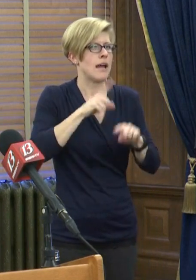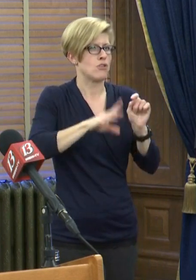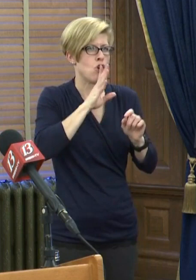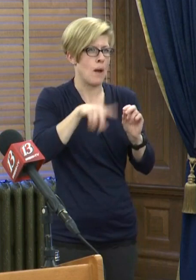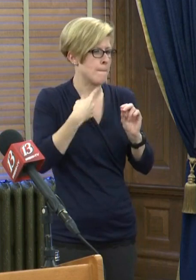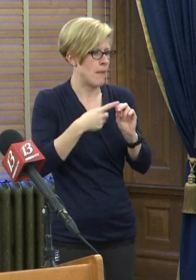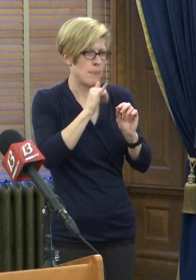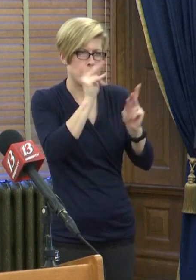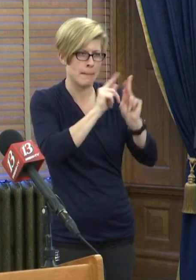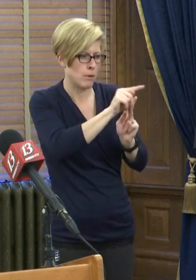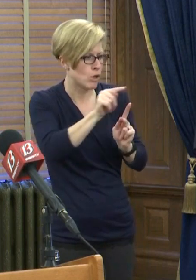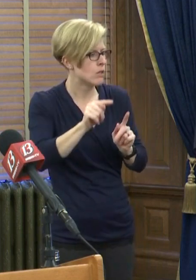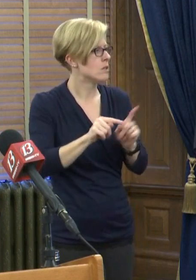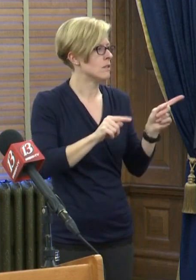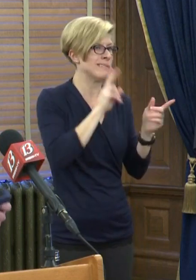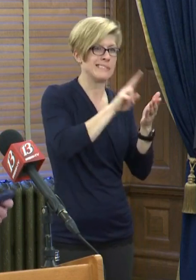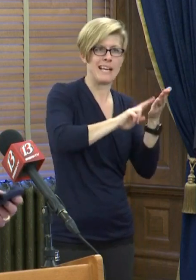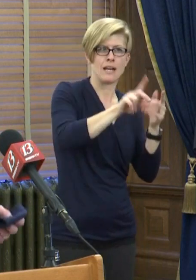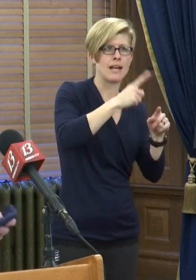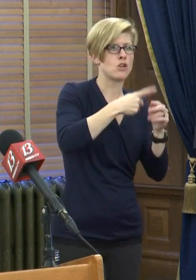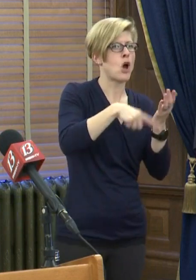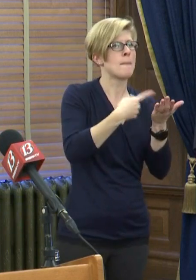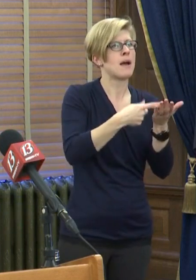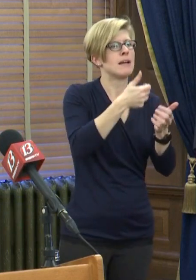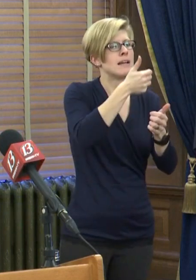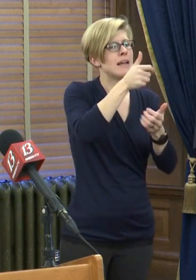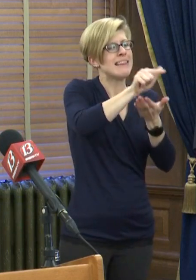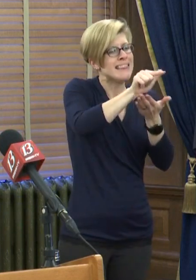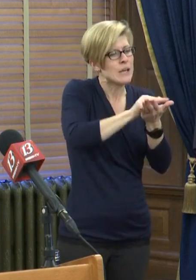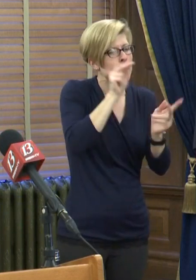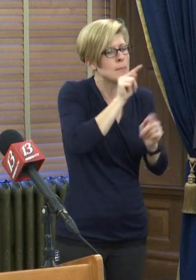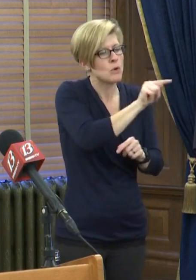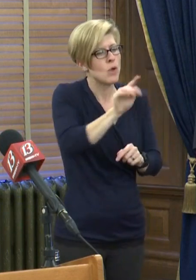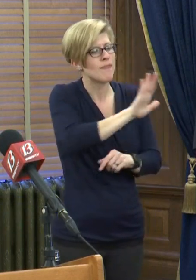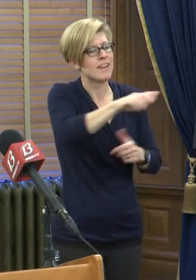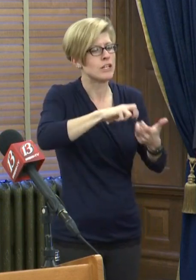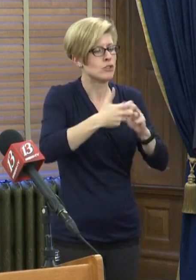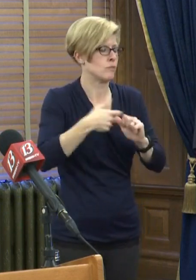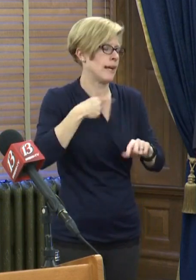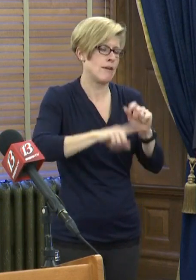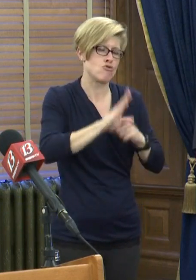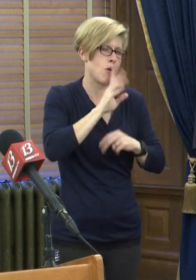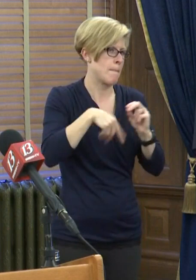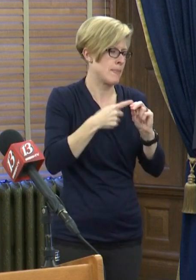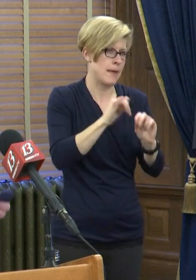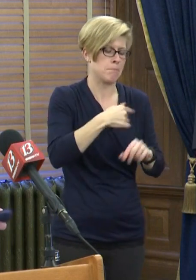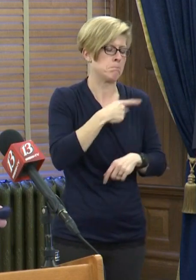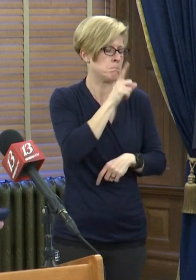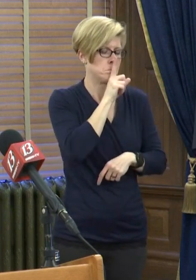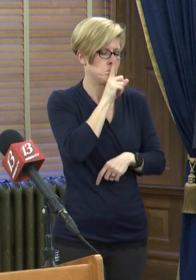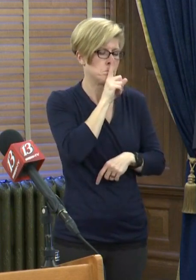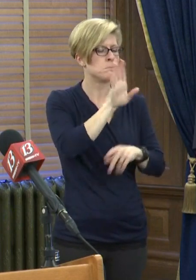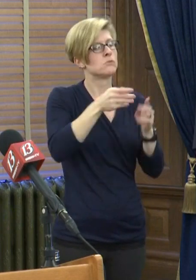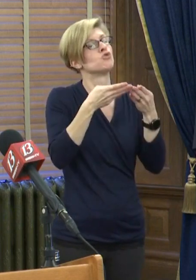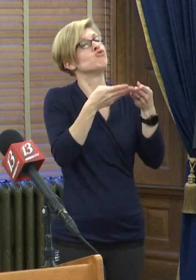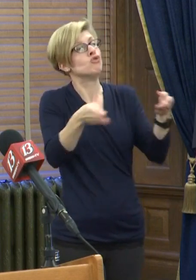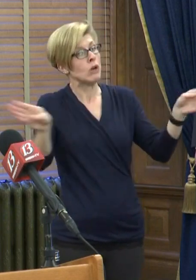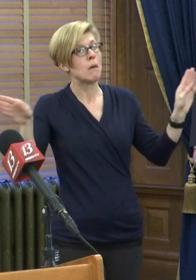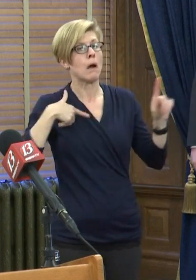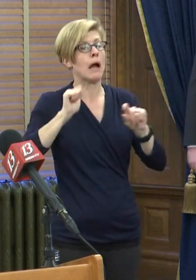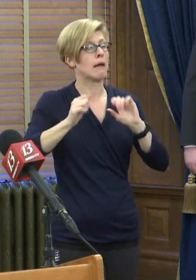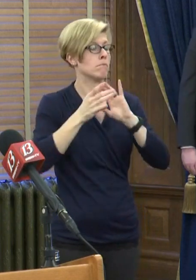The Secretary can't talk about individual claimants and their issues. What I can tell you sort of globally is